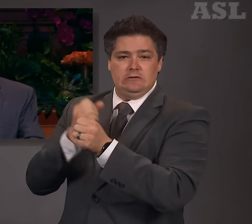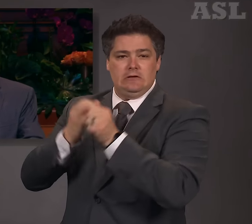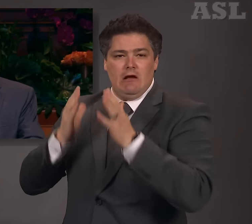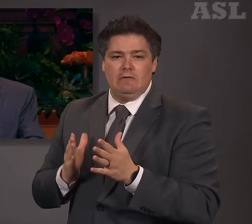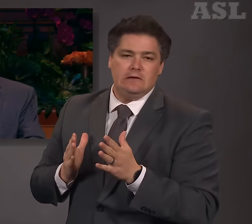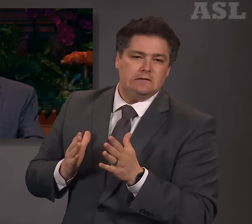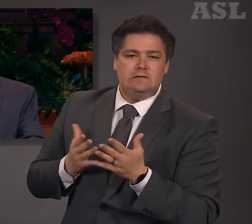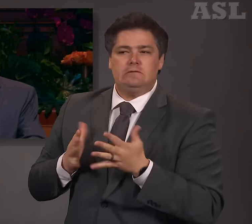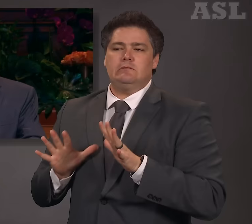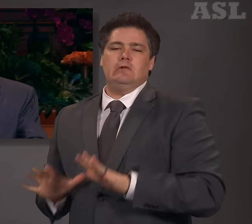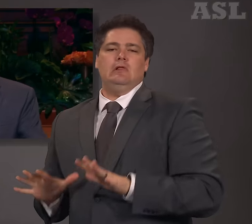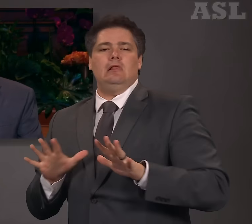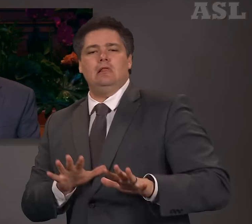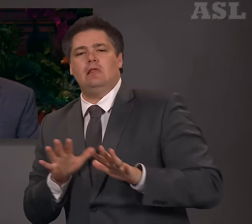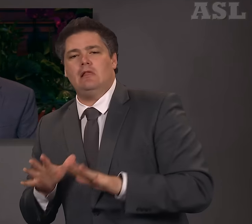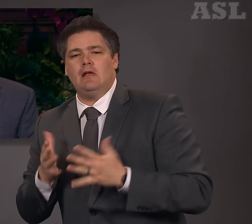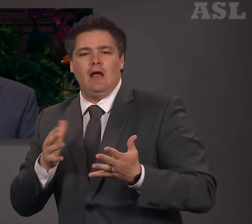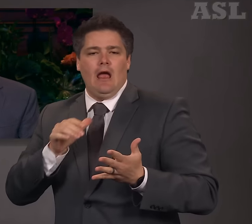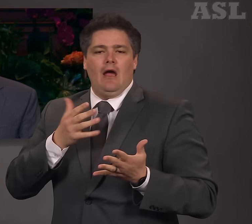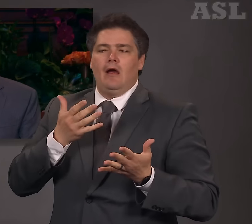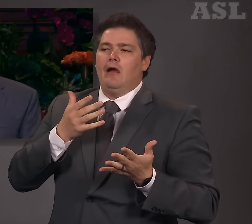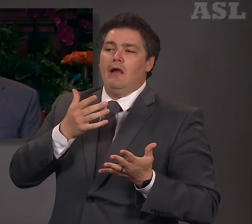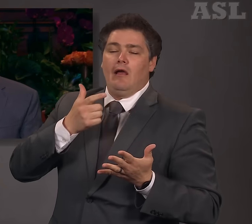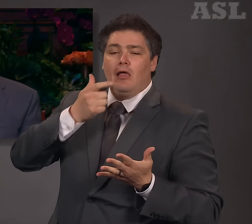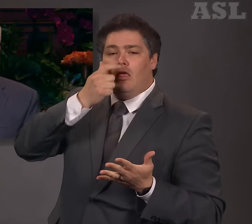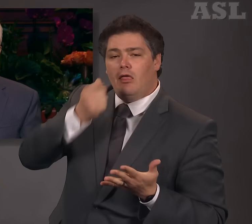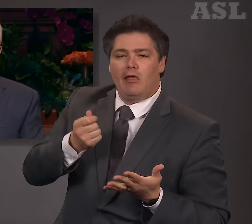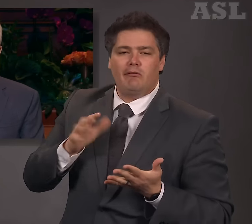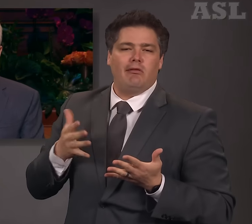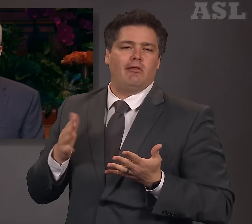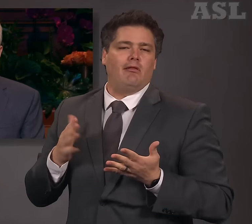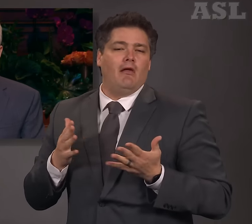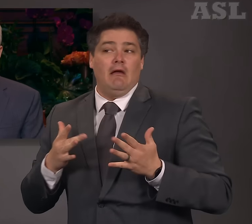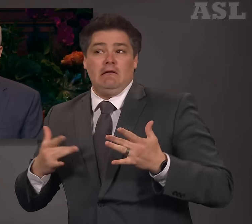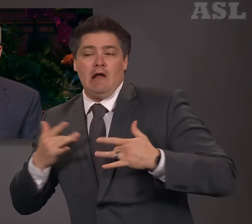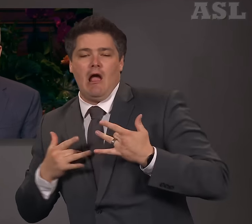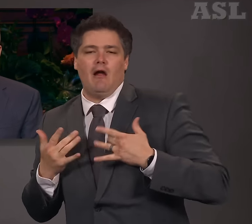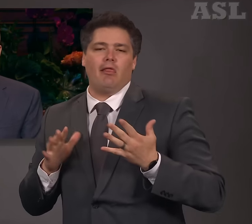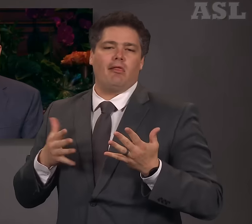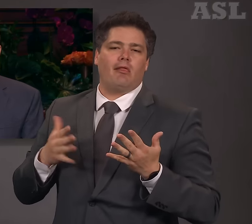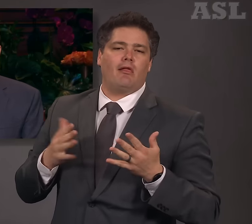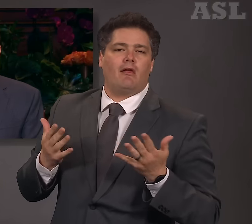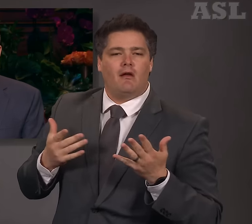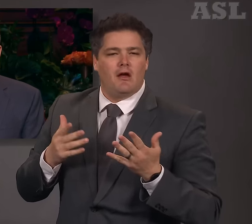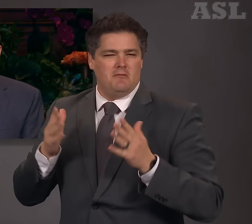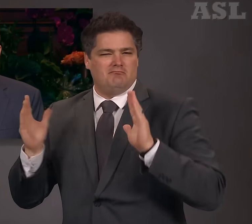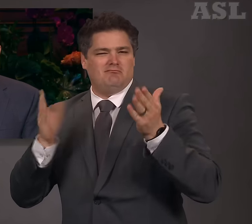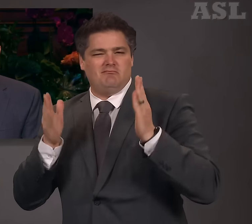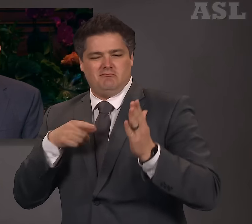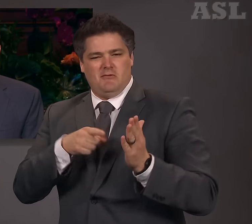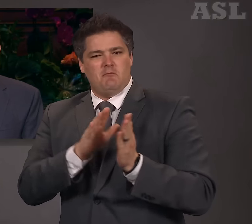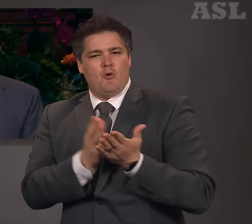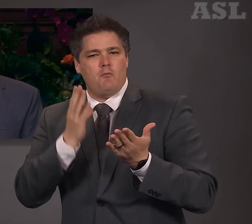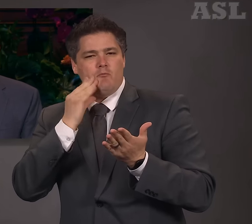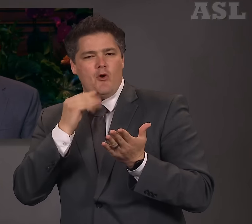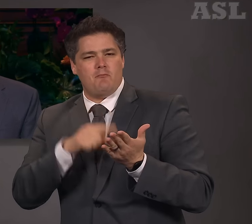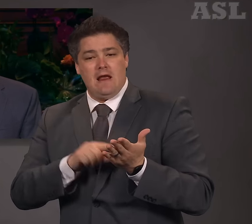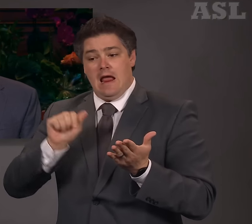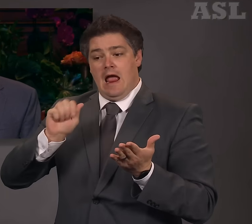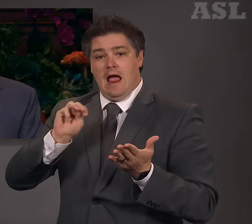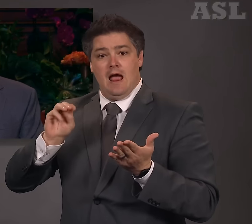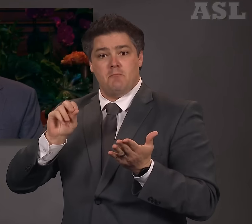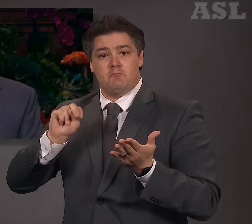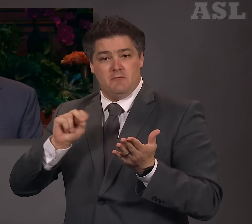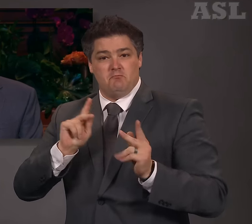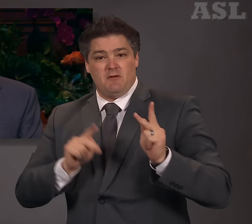lukewarm, as opposed to the people of Ammon in the Book of Mormon, for example, who were distinguished for their zeal towards